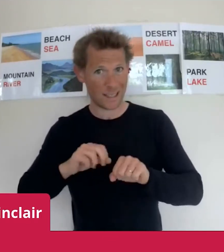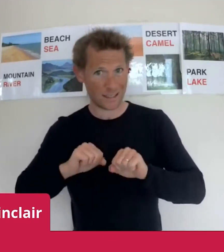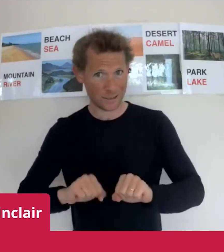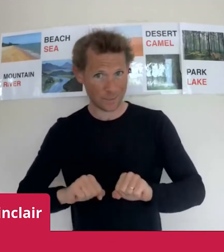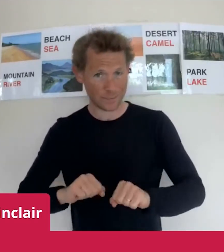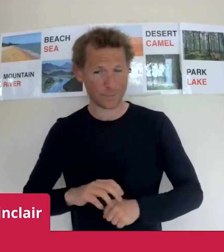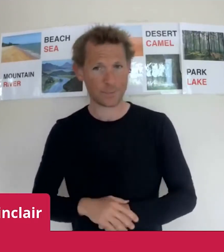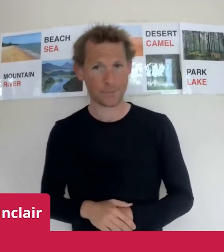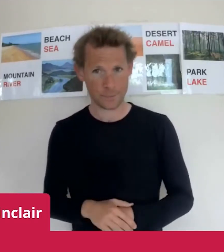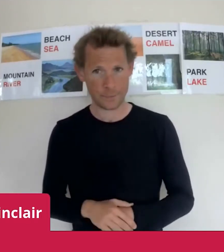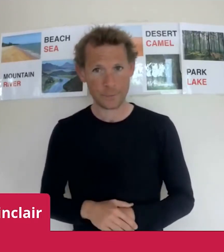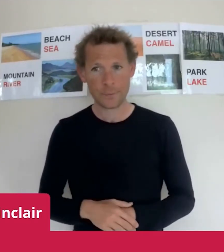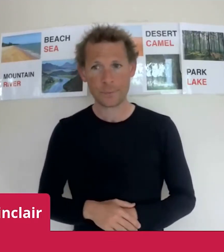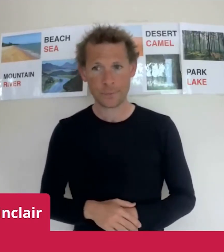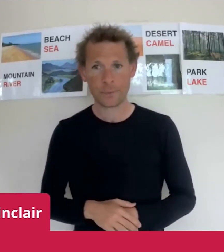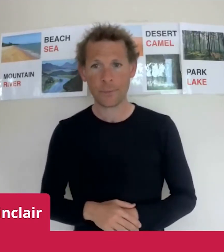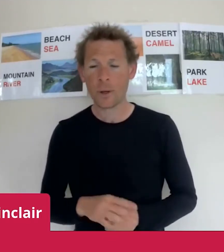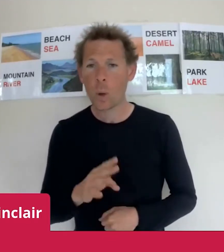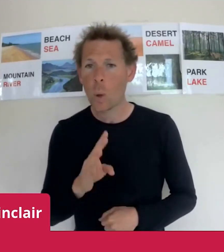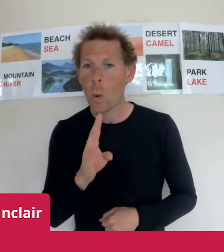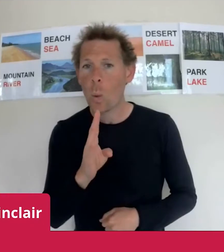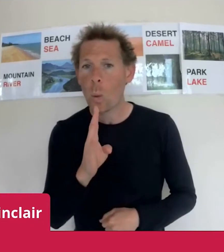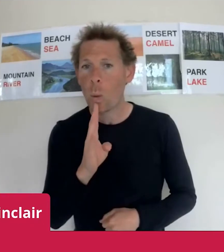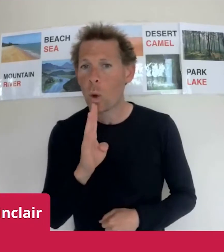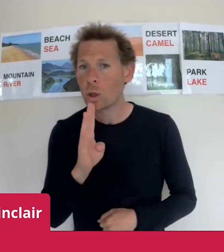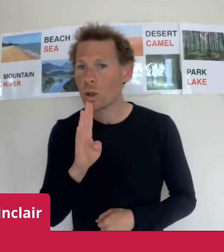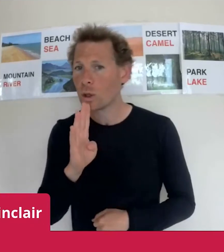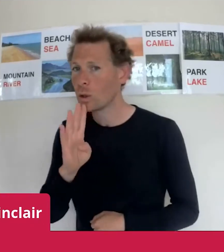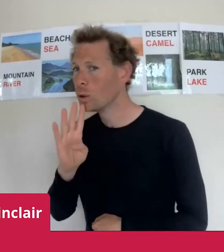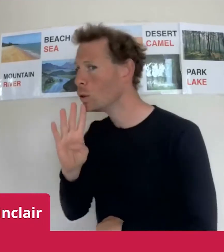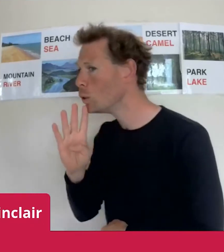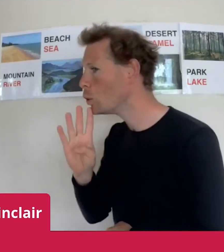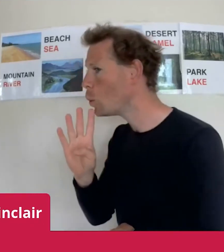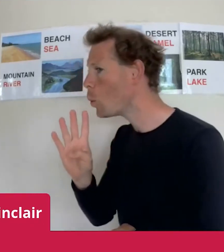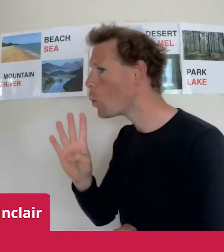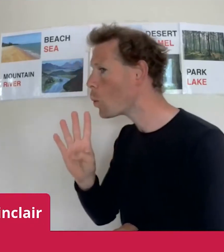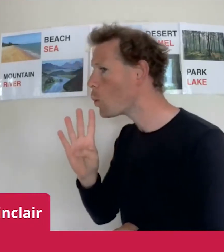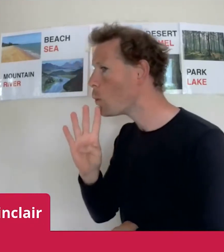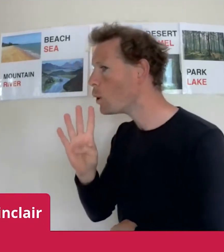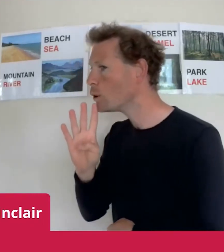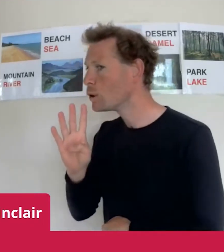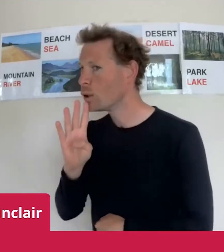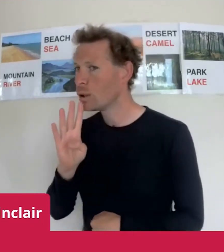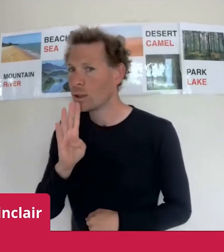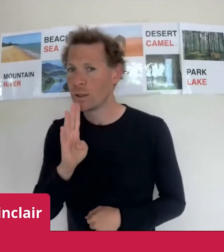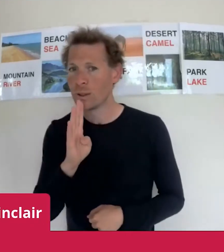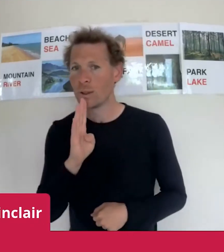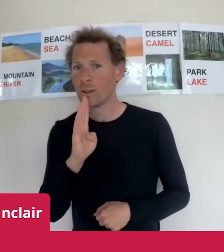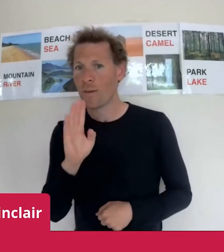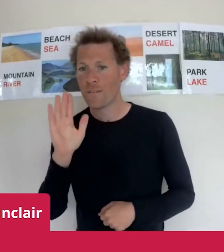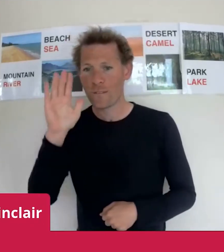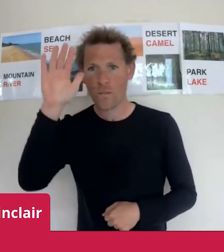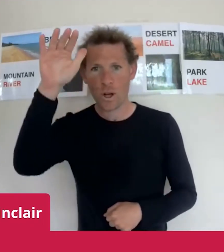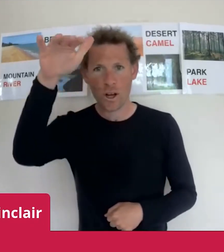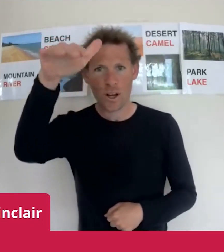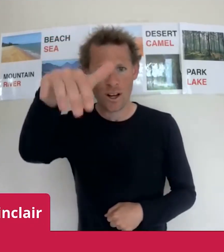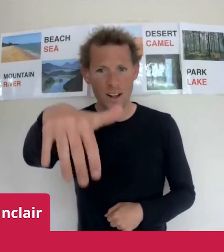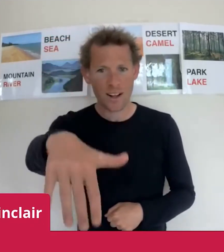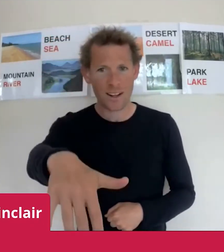Now, in Northern Ireland, the sign is water, just like our drink, water,